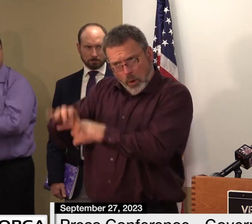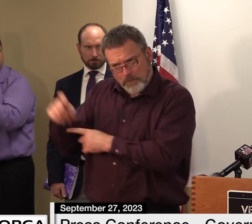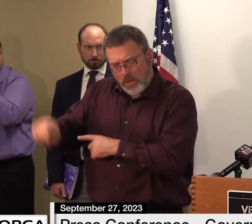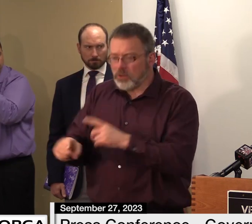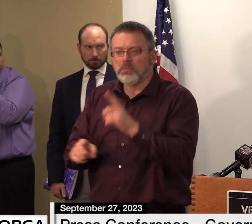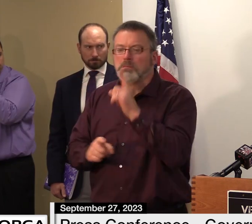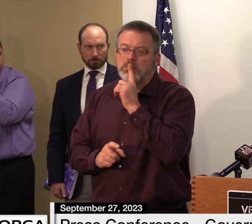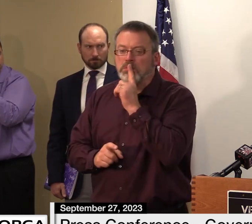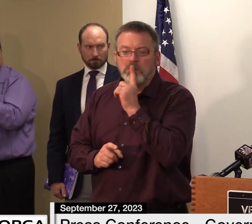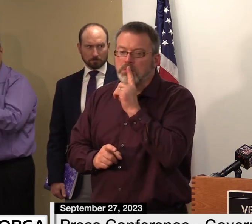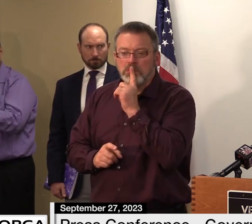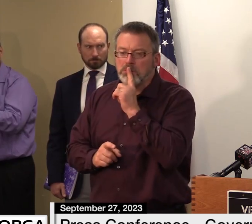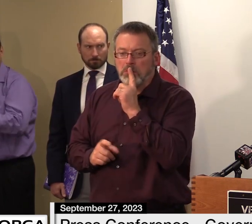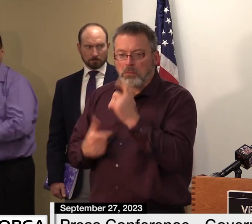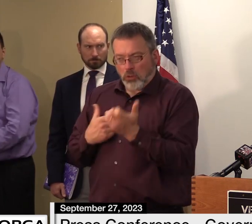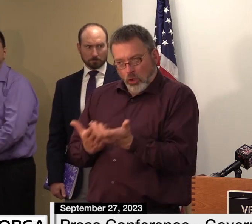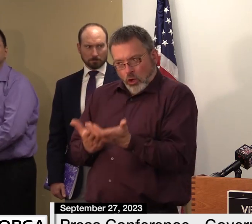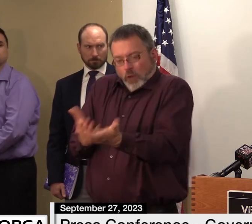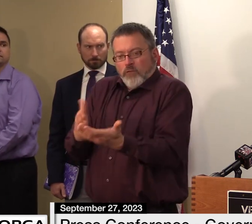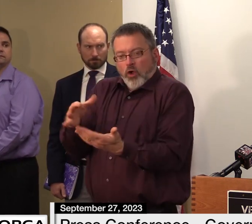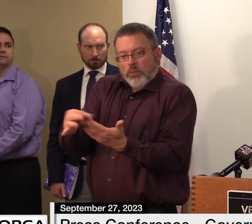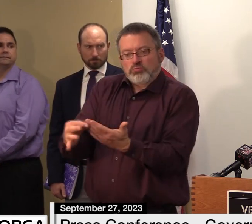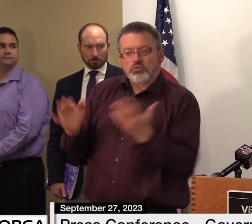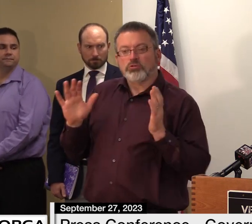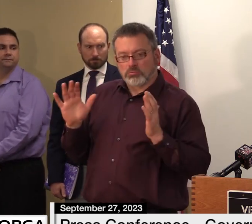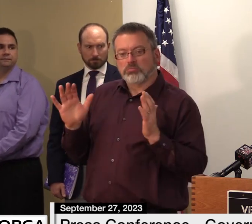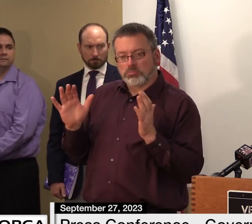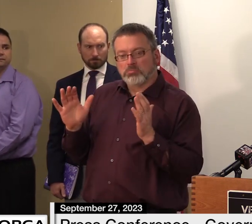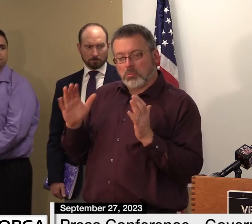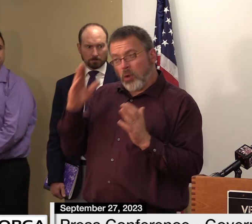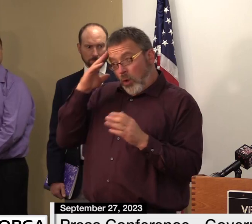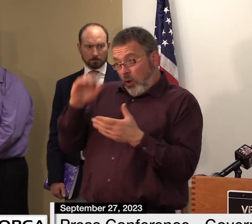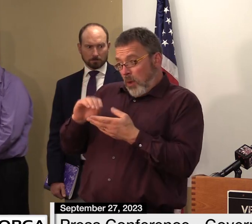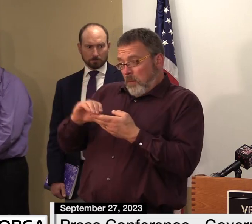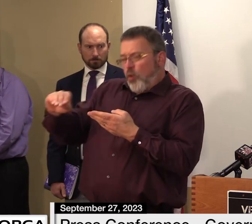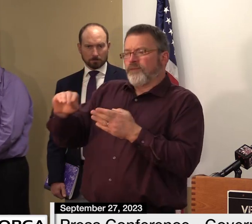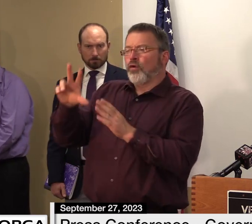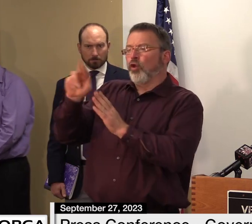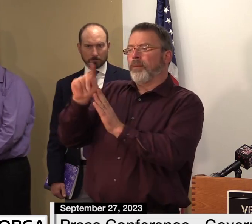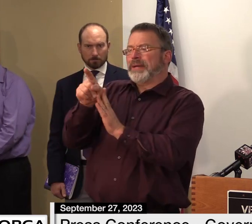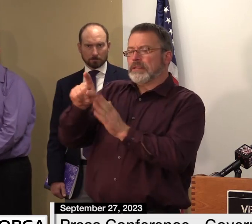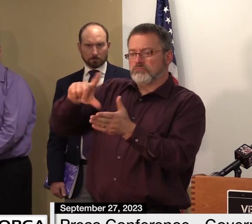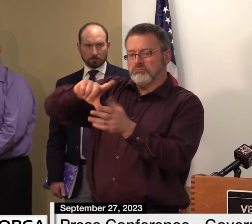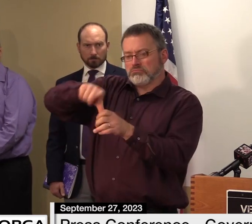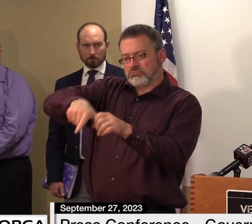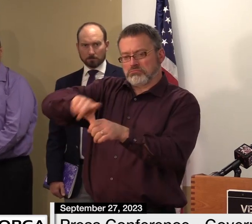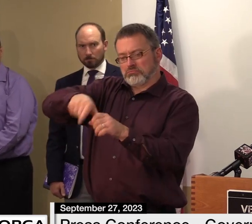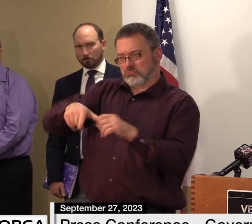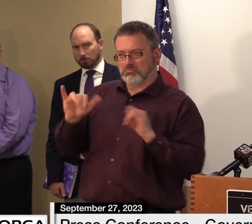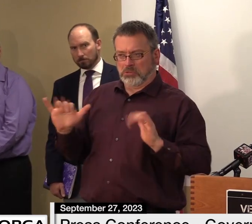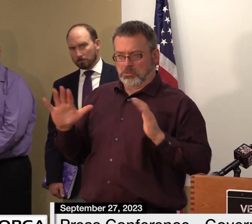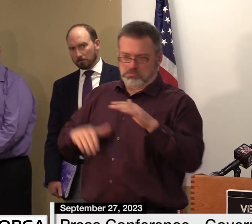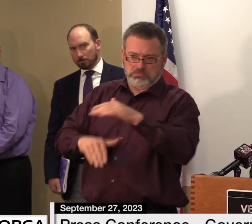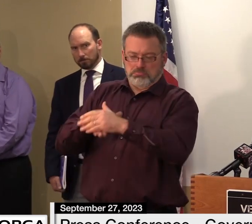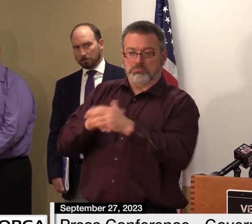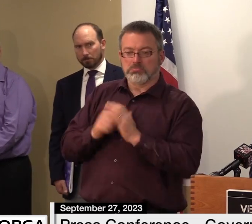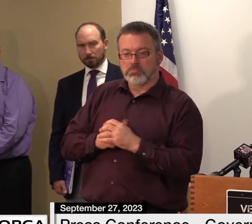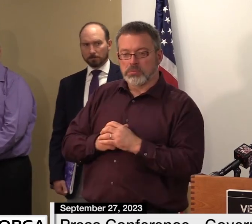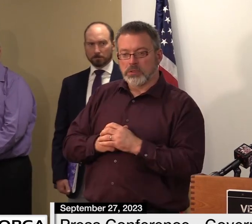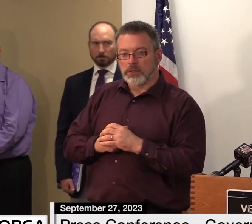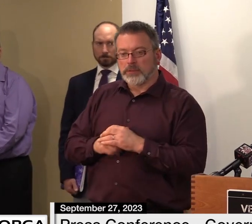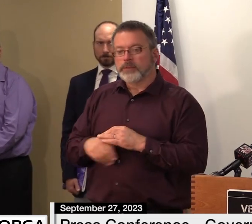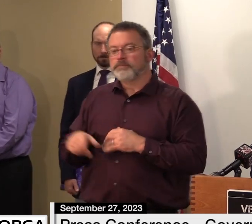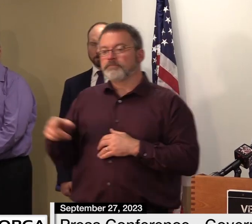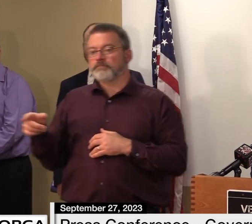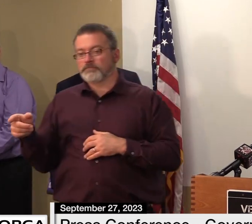try to keep them within, you know, half an hour of their disaster home. You mentioned these right now are approved up to 18